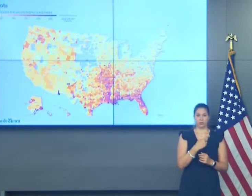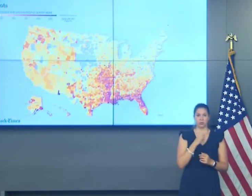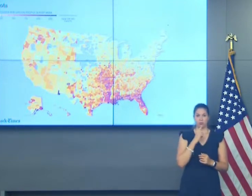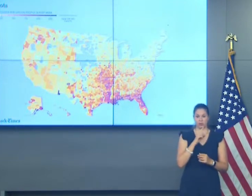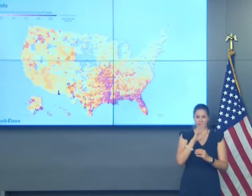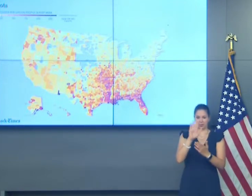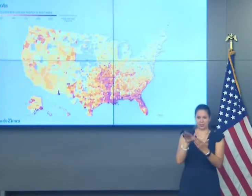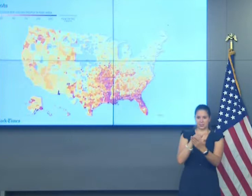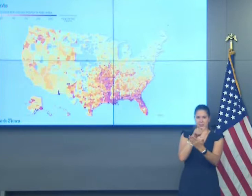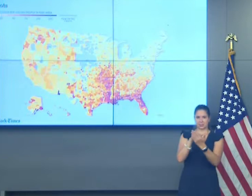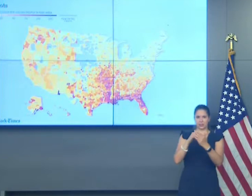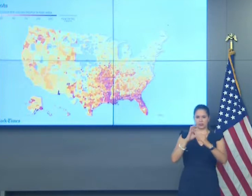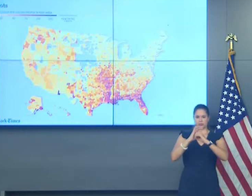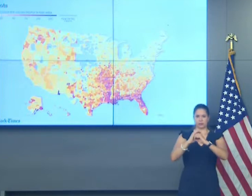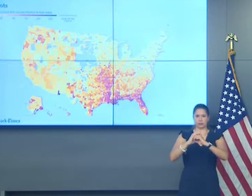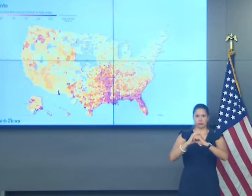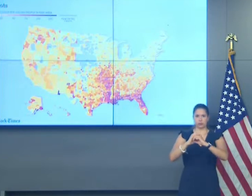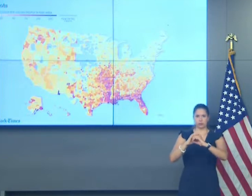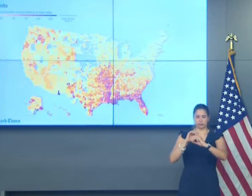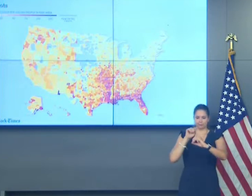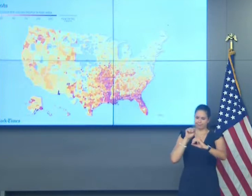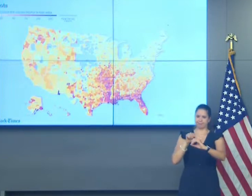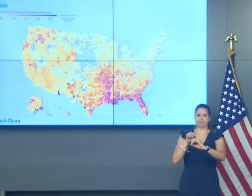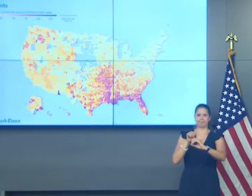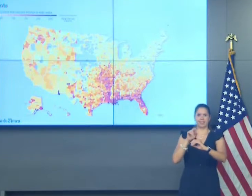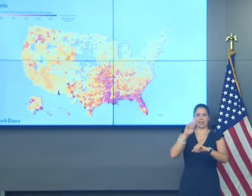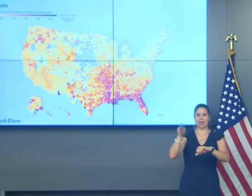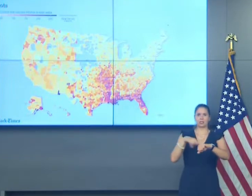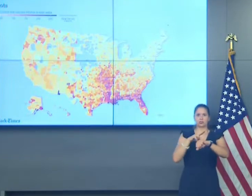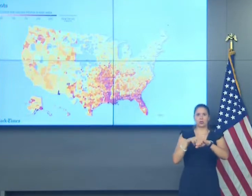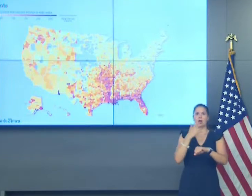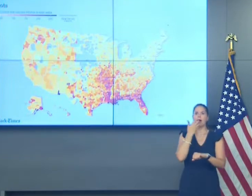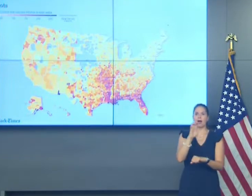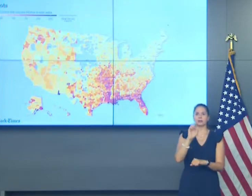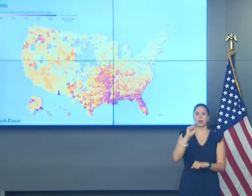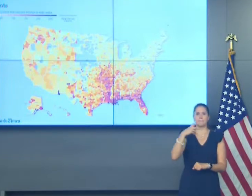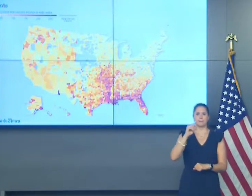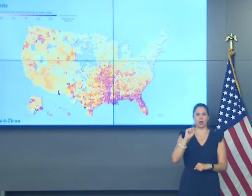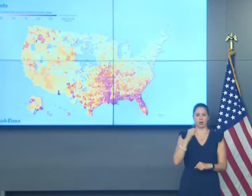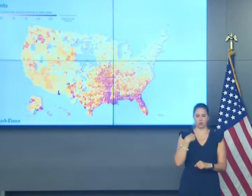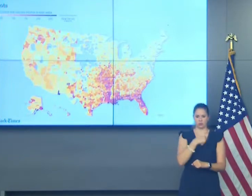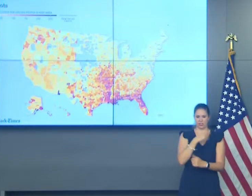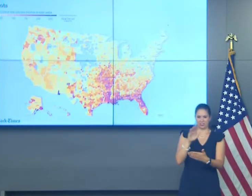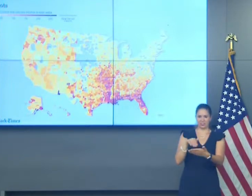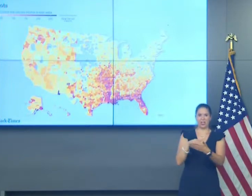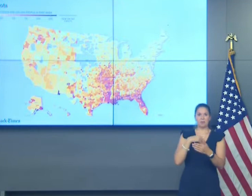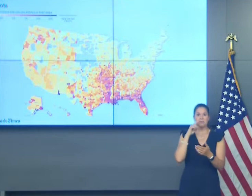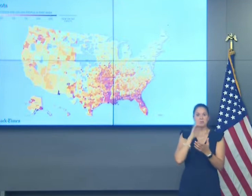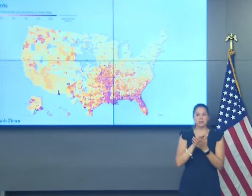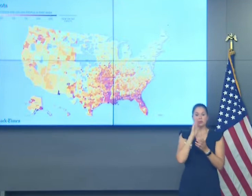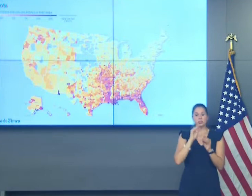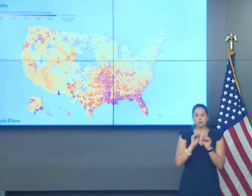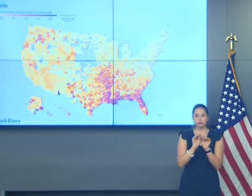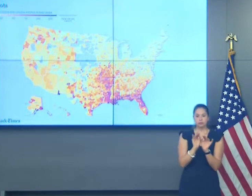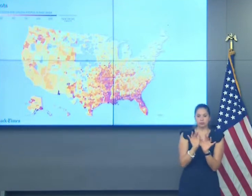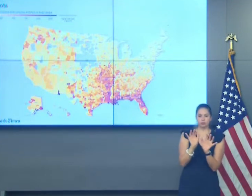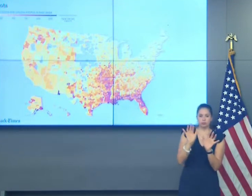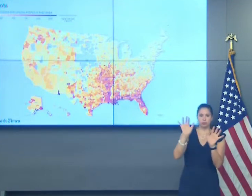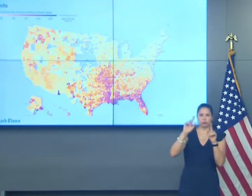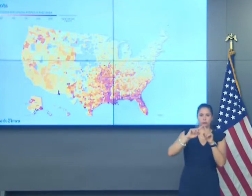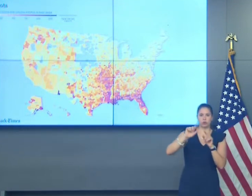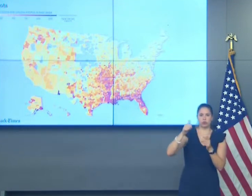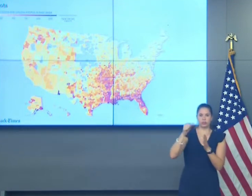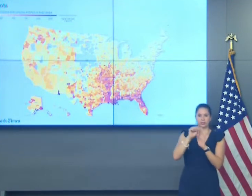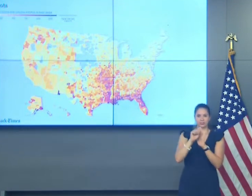dead center of the national hotspot right now. I do believe this is going to spread to other states, and I do believe other